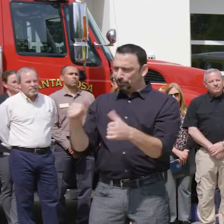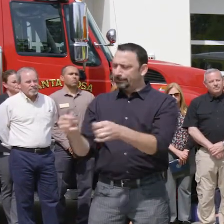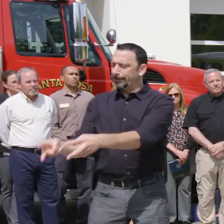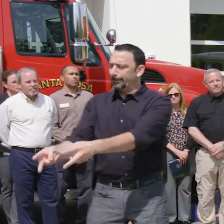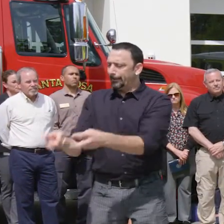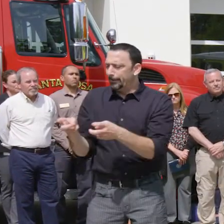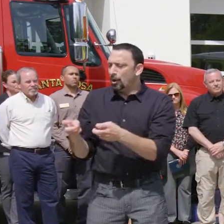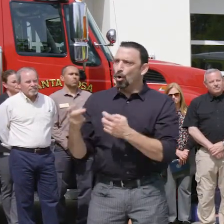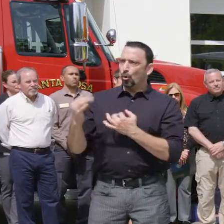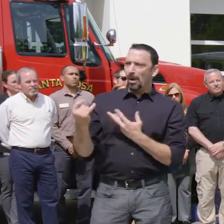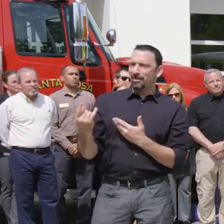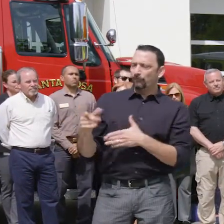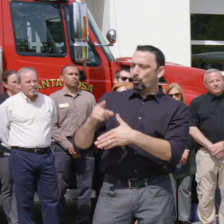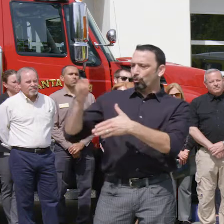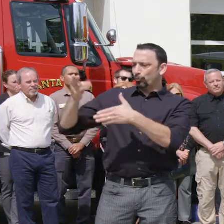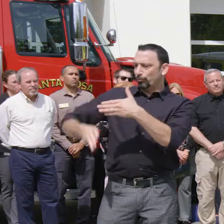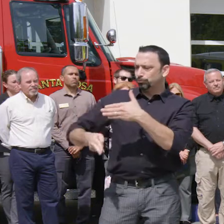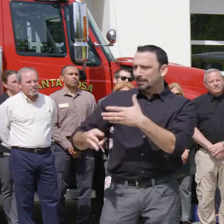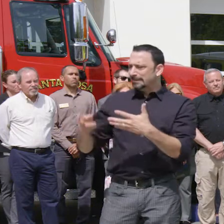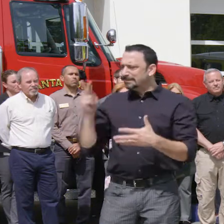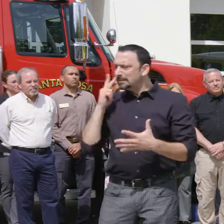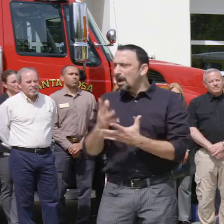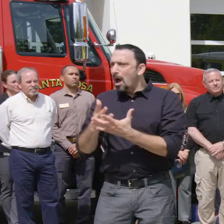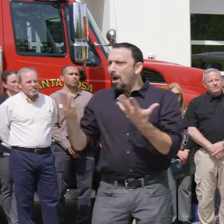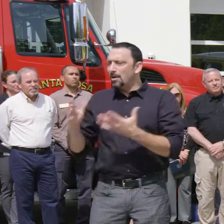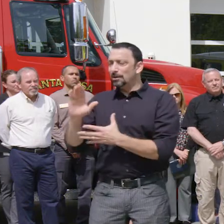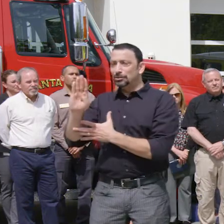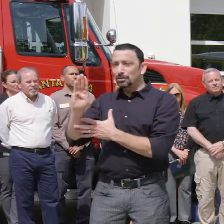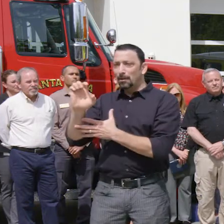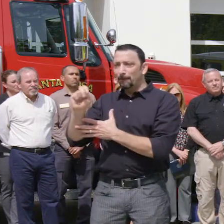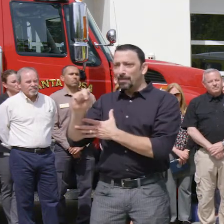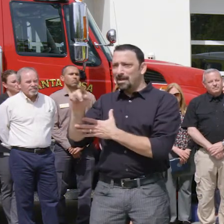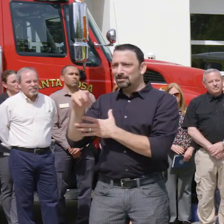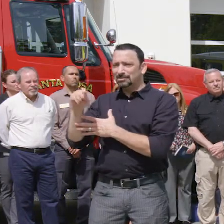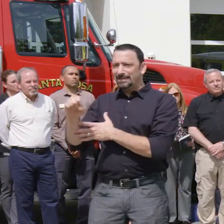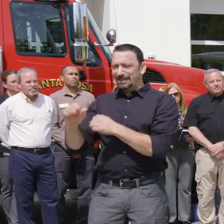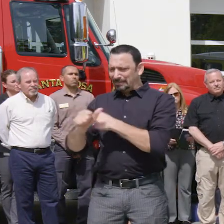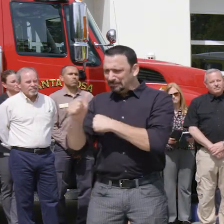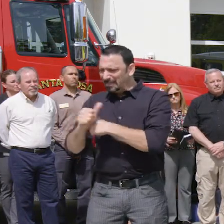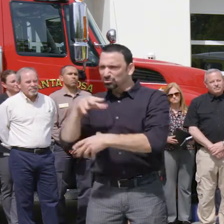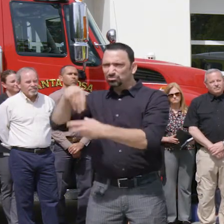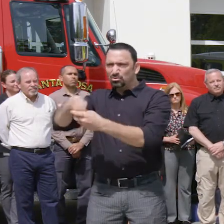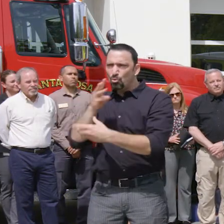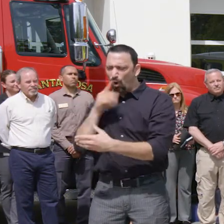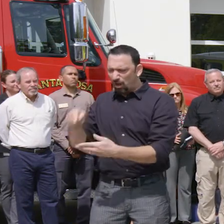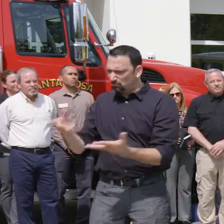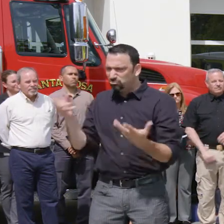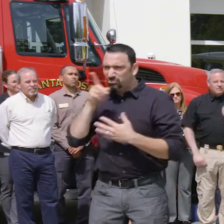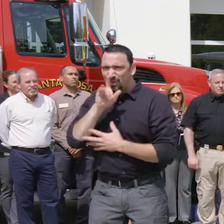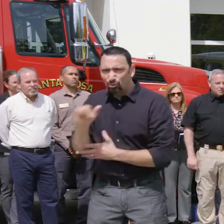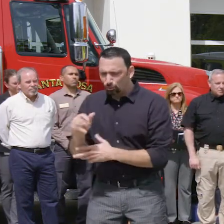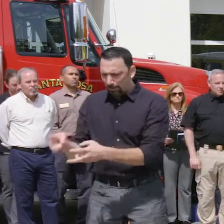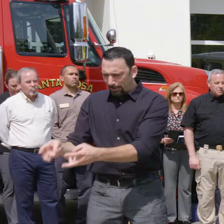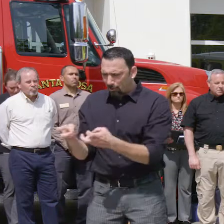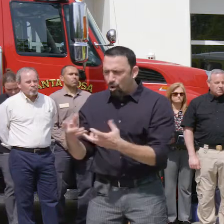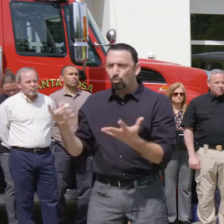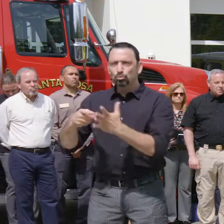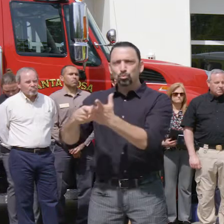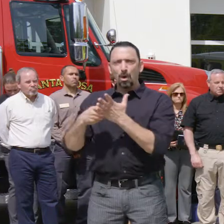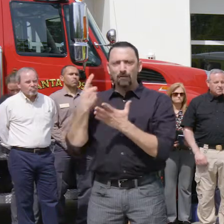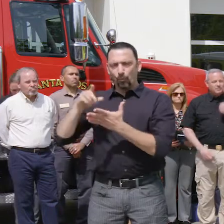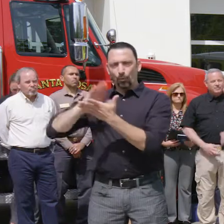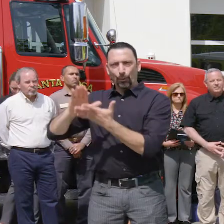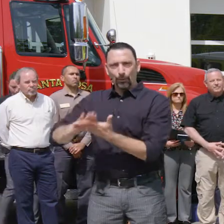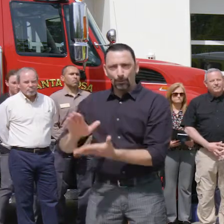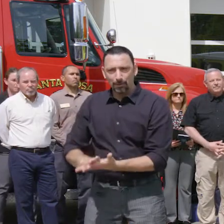reports on the levels of benzene, and then we're going to work with them on the scope of work and the federal dollars